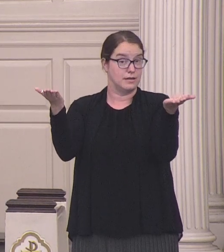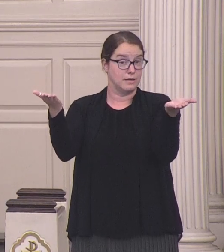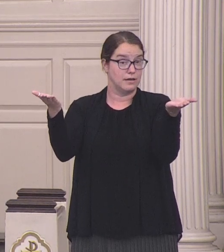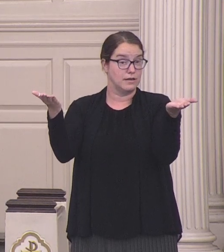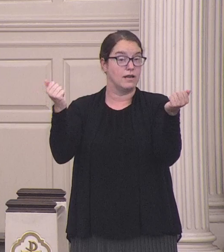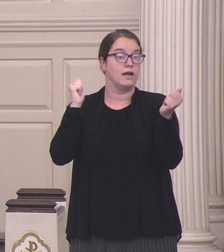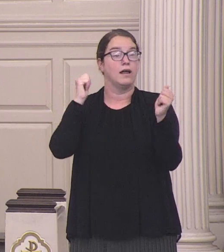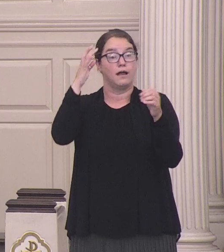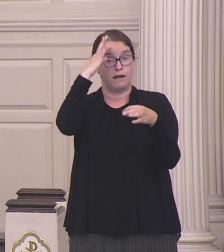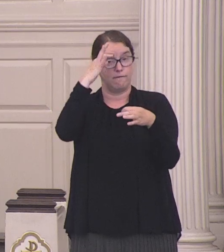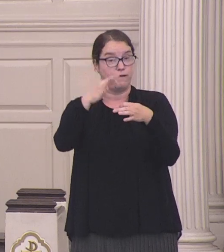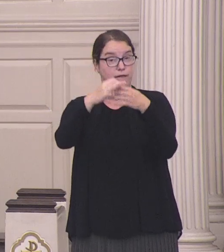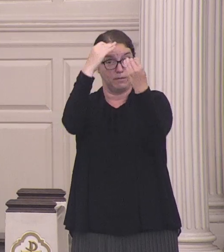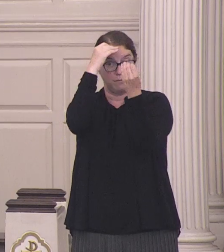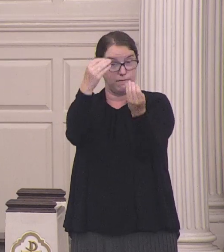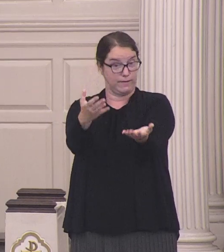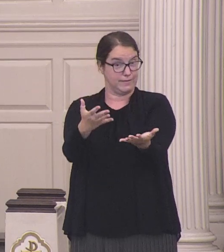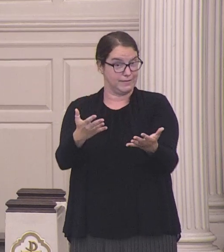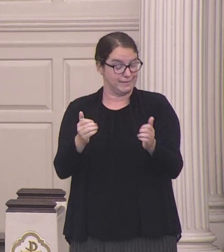And profess our faith.